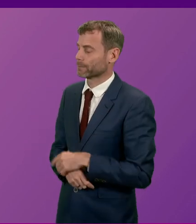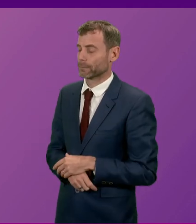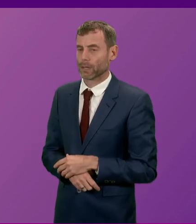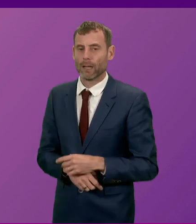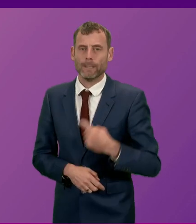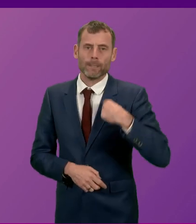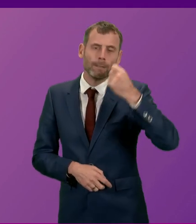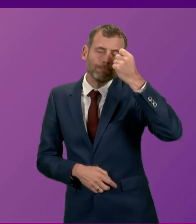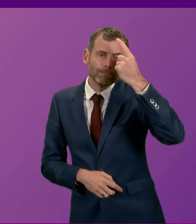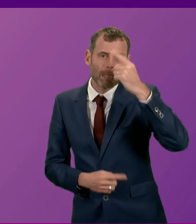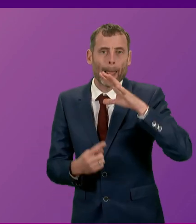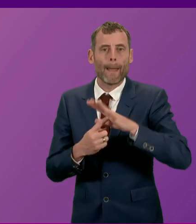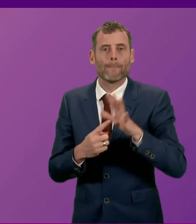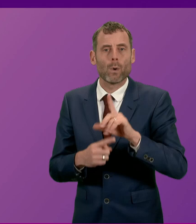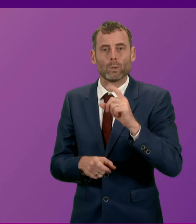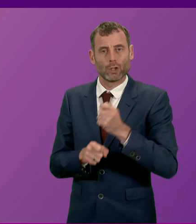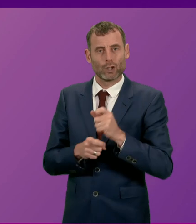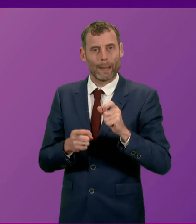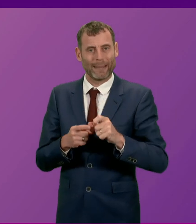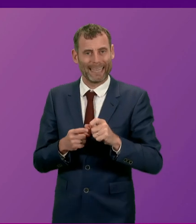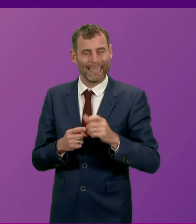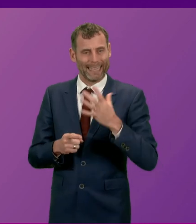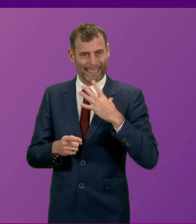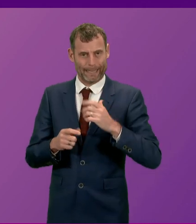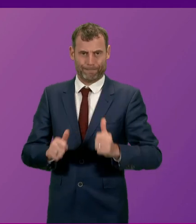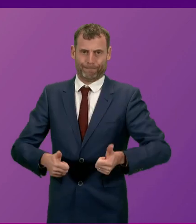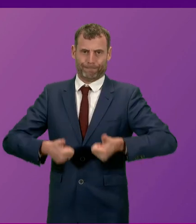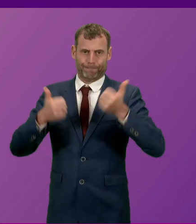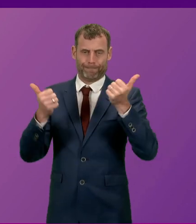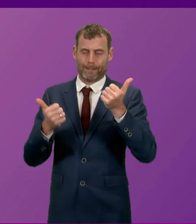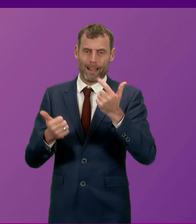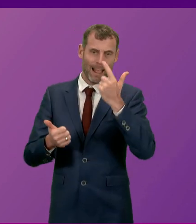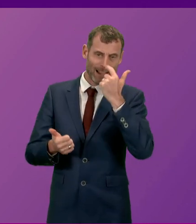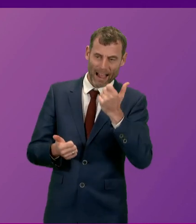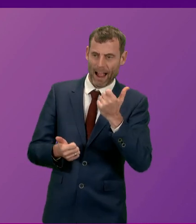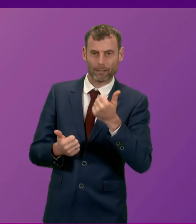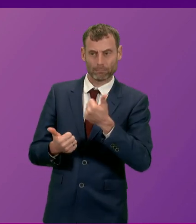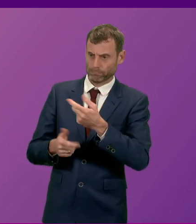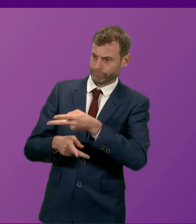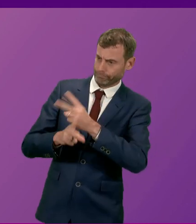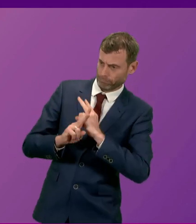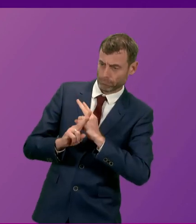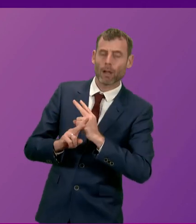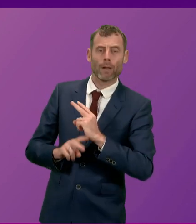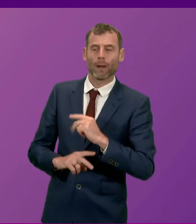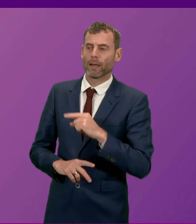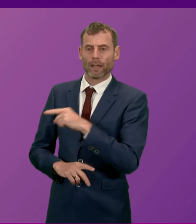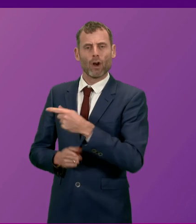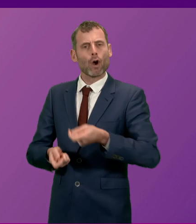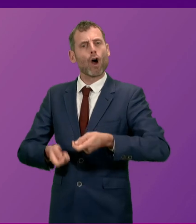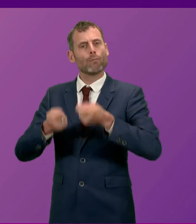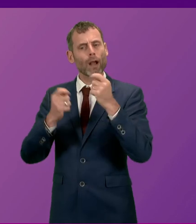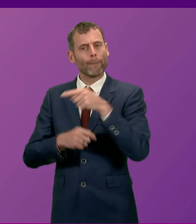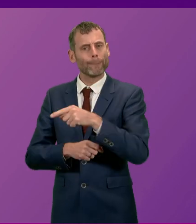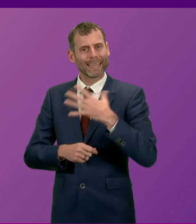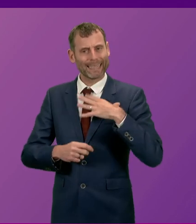services, and the Health Secretary will be engaging on these questions in relation to the improvements that can be delivered to the capital estate.